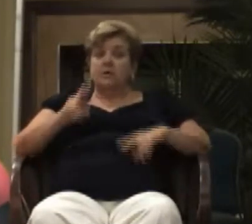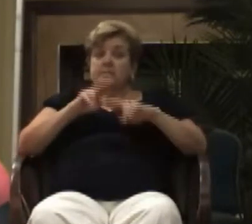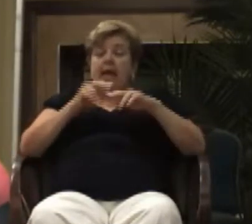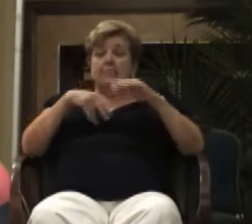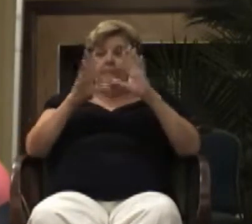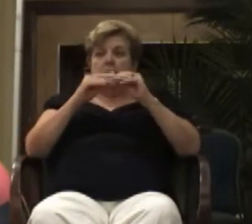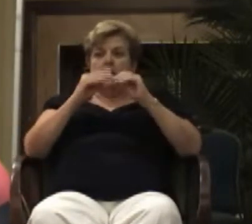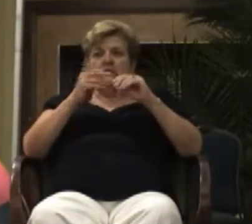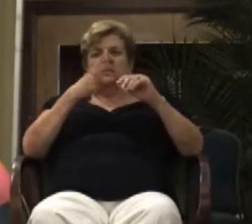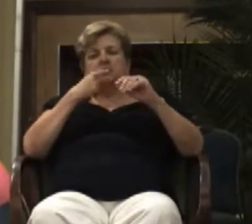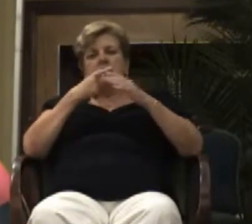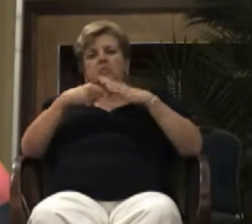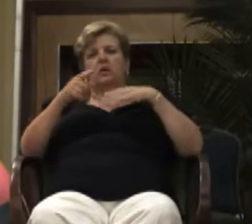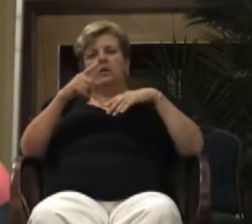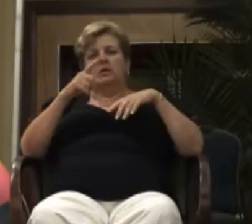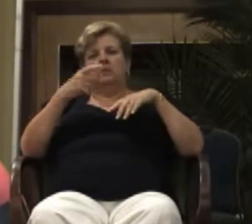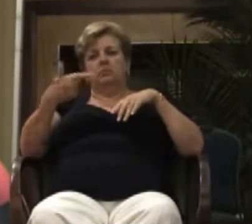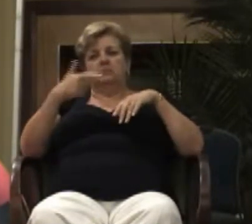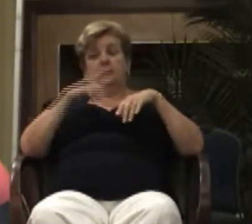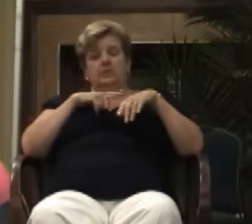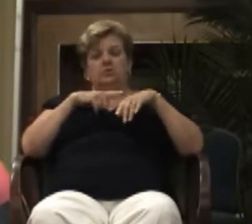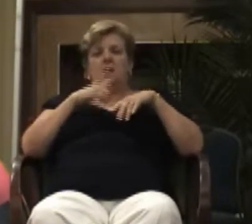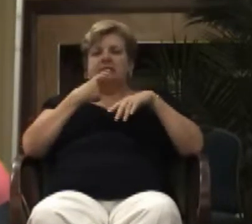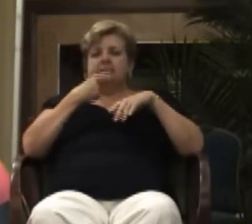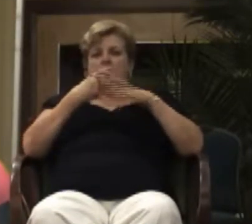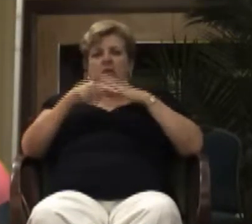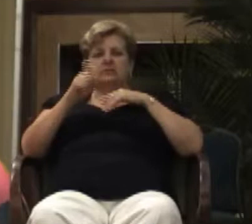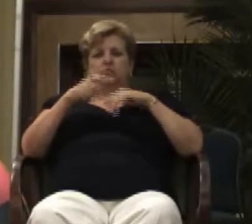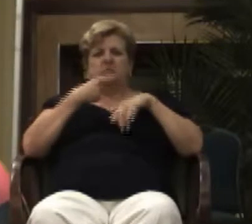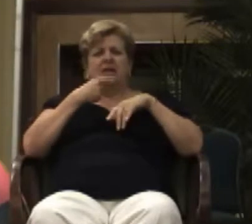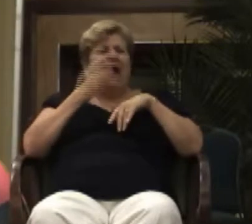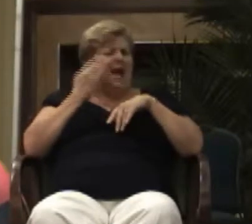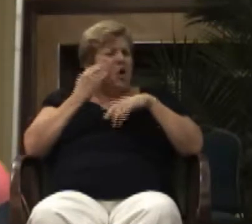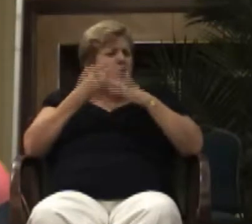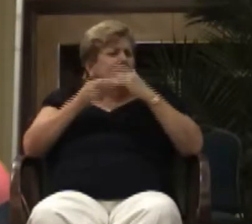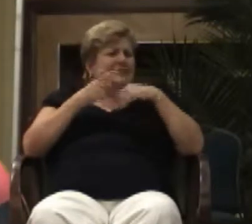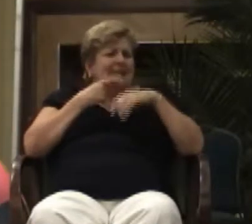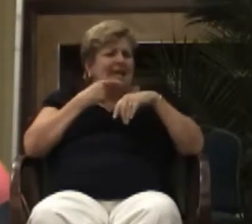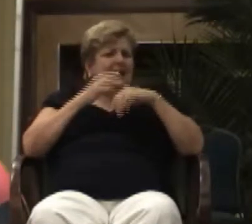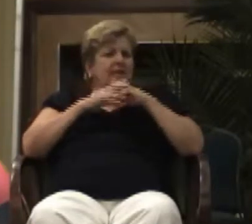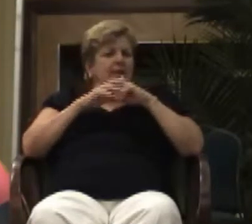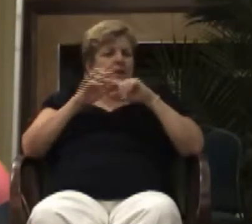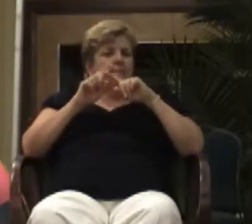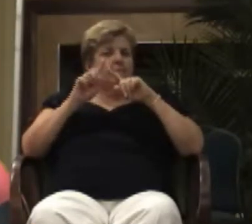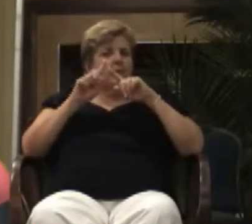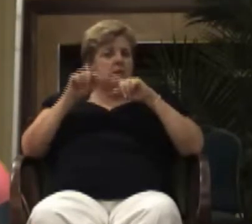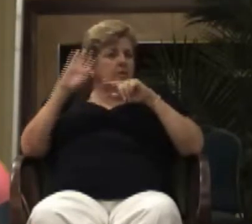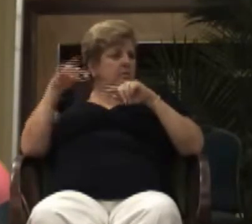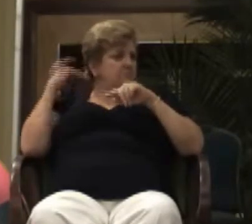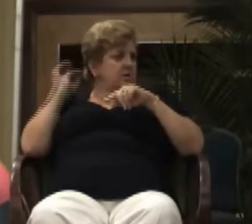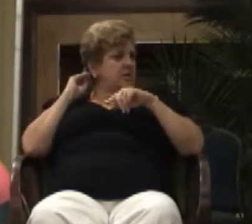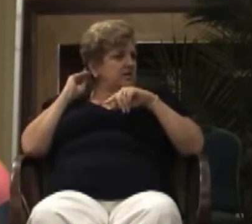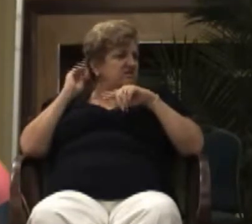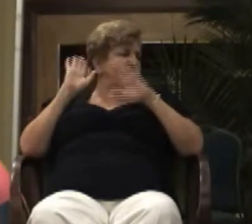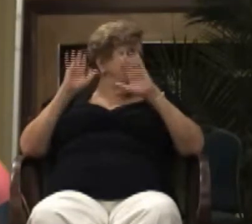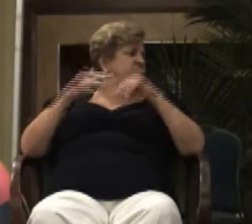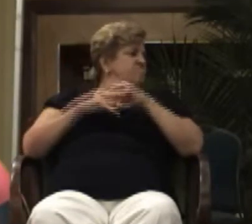that stuff when it came my time. I know what to say. In the back of it was, you were just sick.